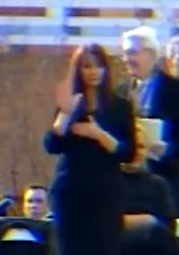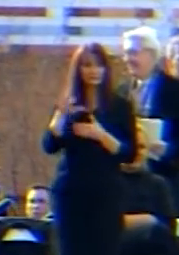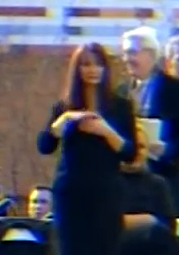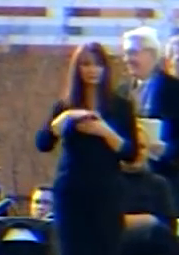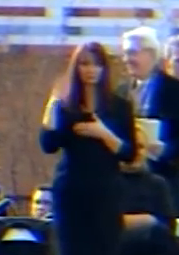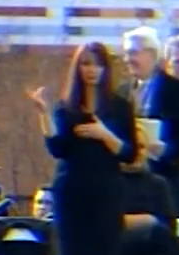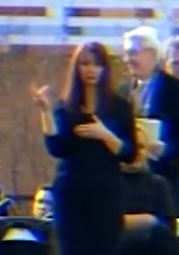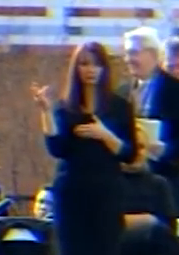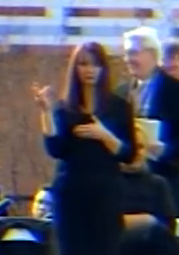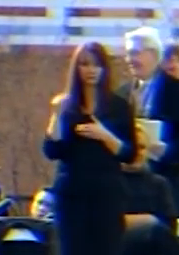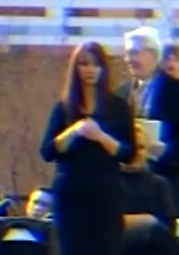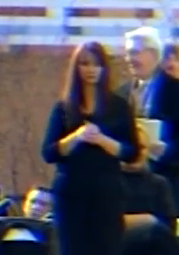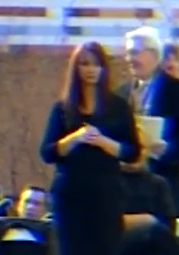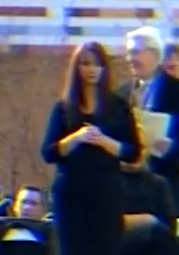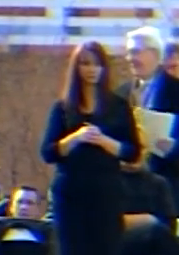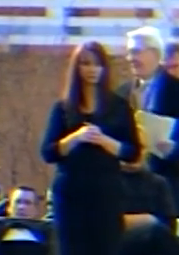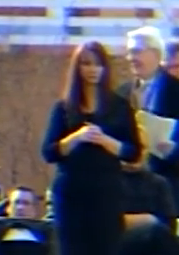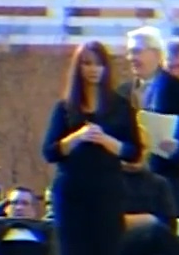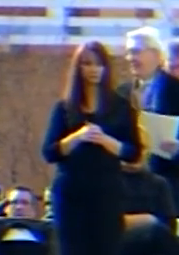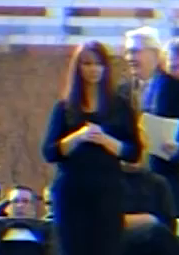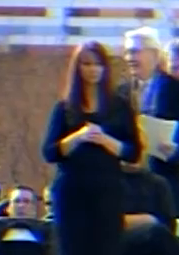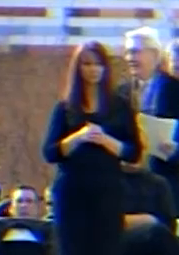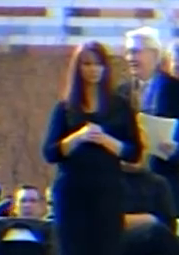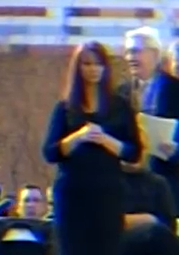unbridled spirit of Kentucky.